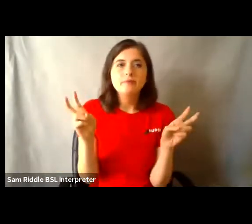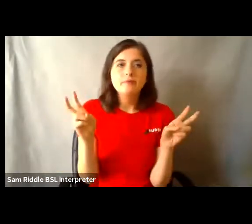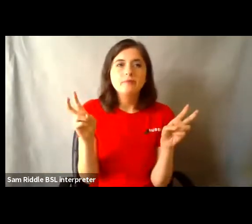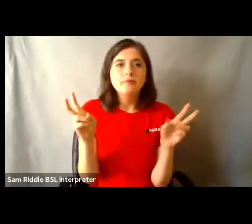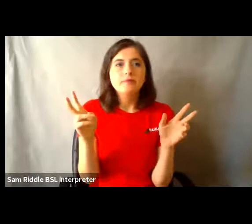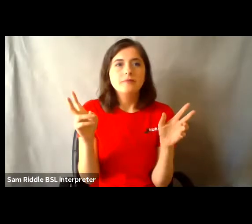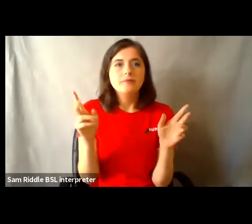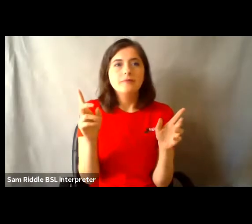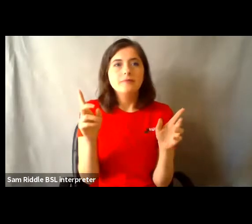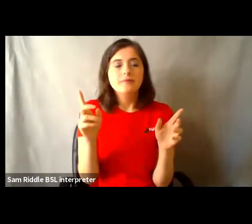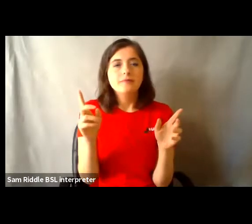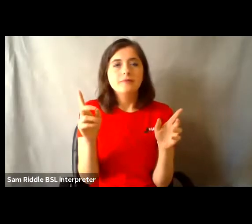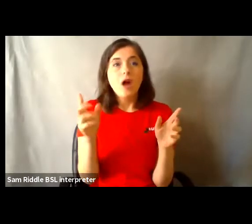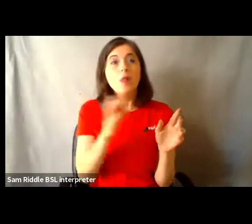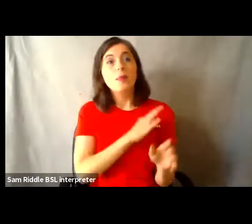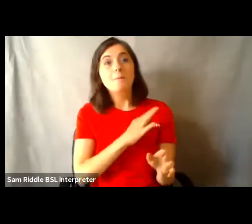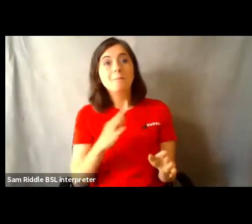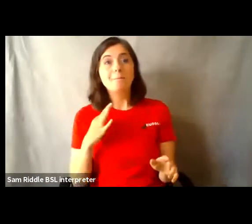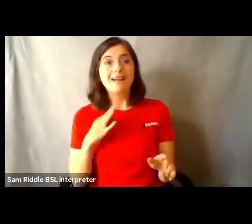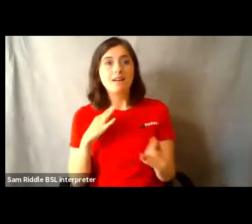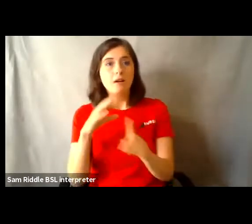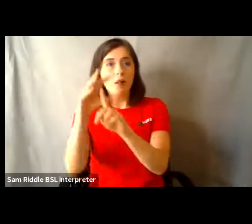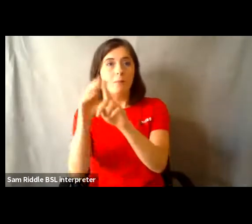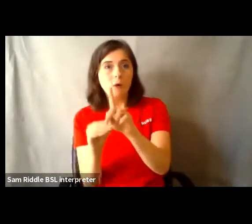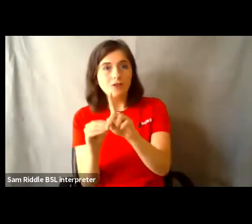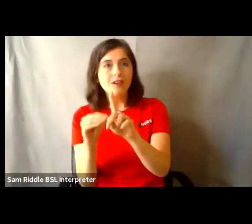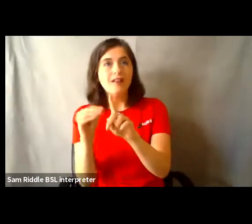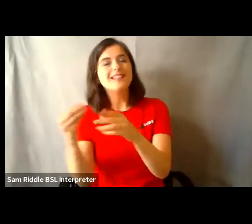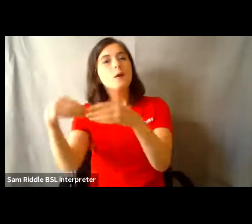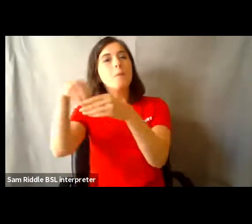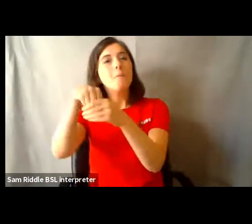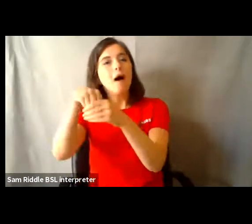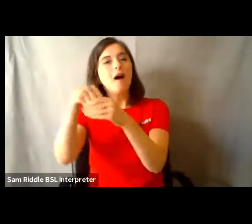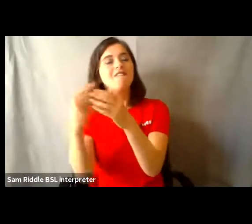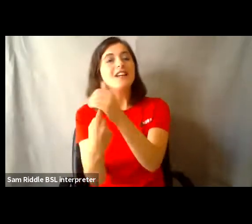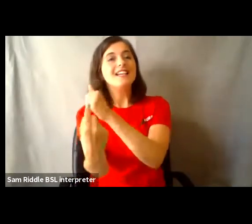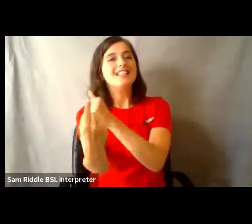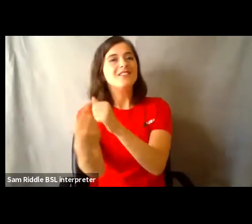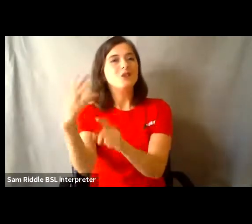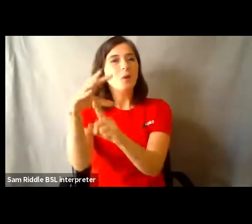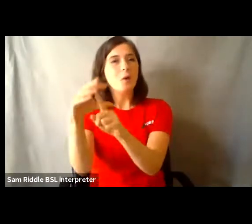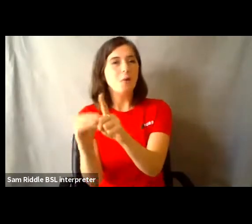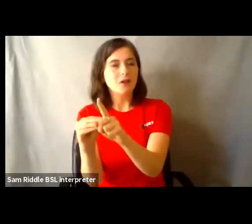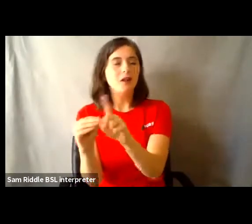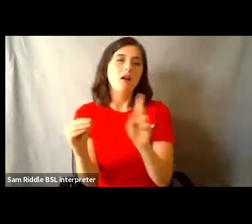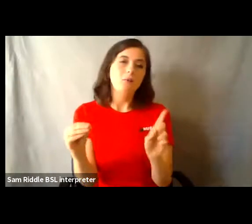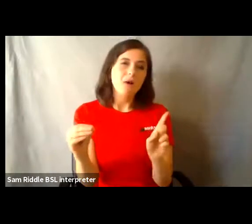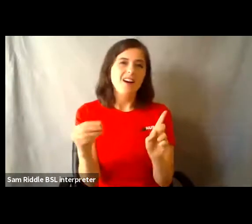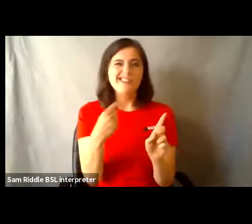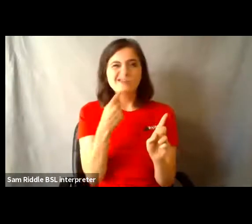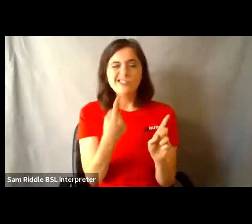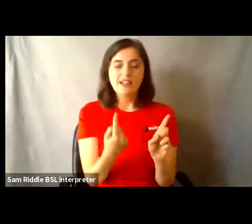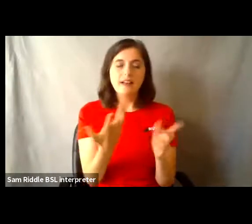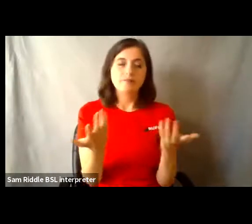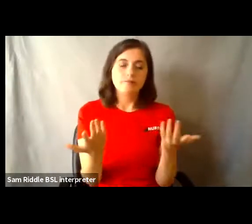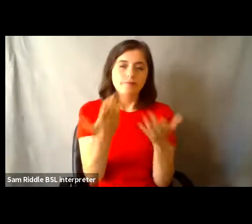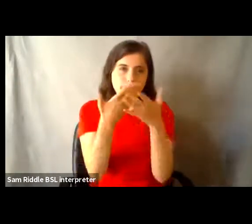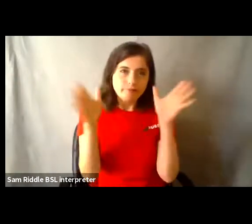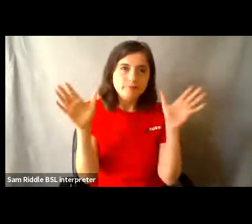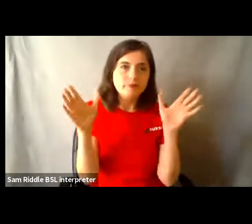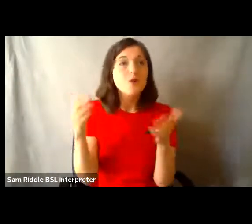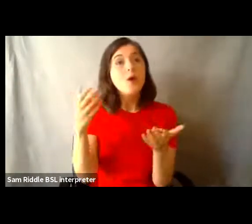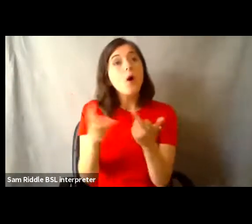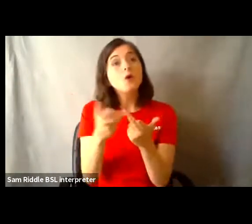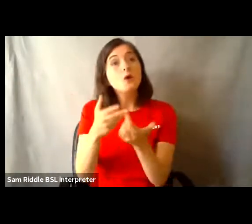really the medical model is part of the individual model, but broadly I often say that there's a charity model,